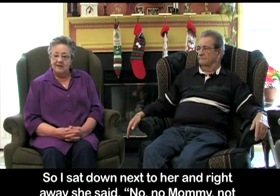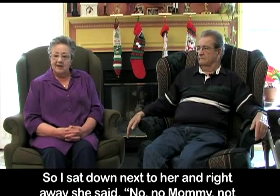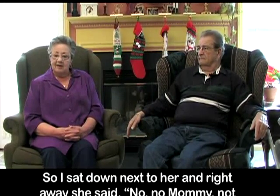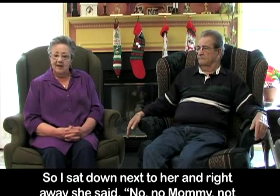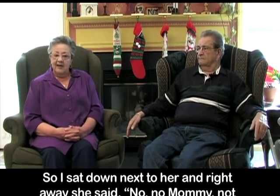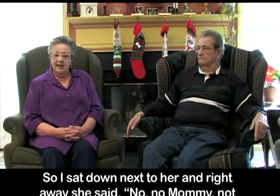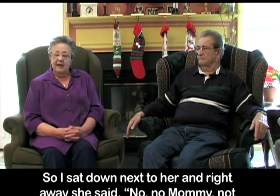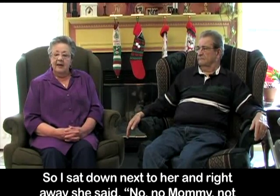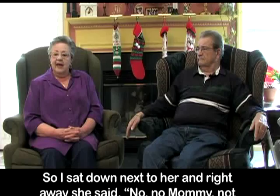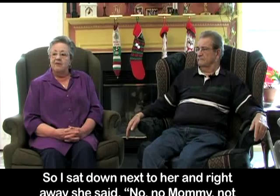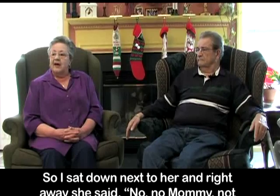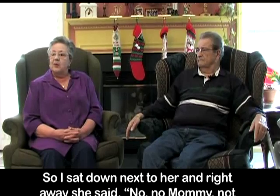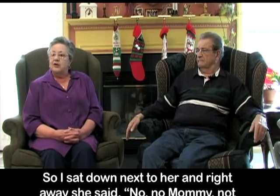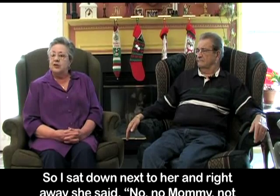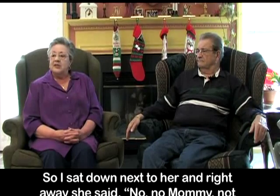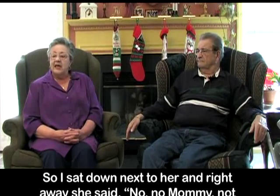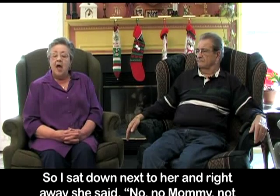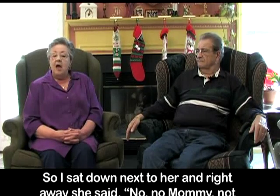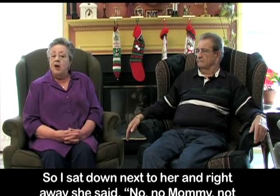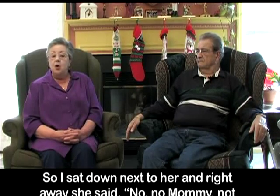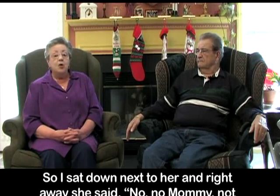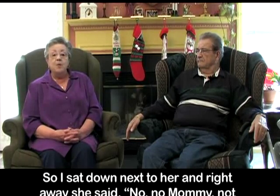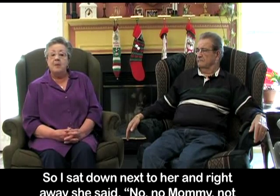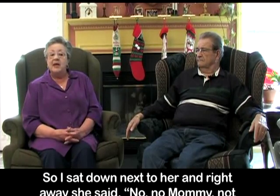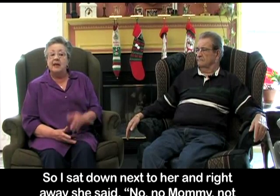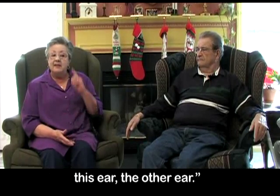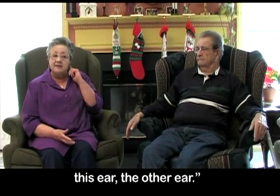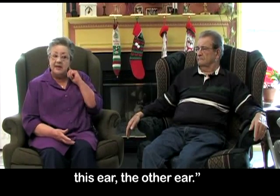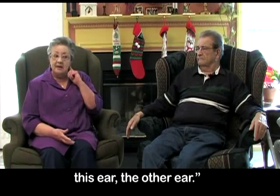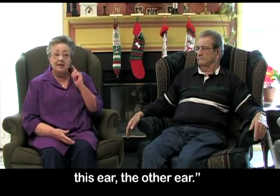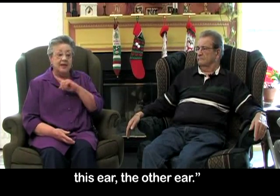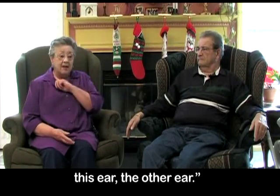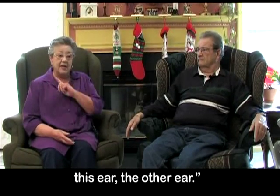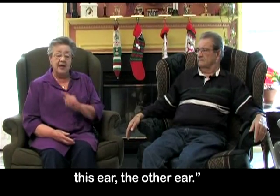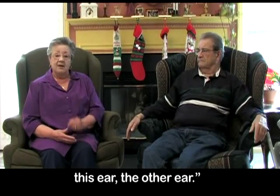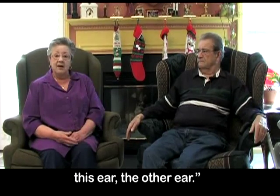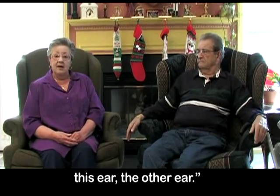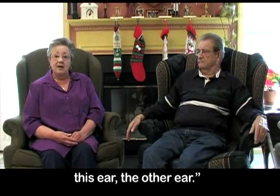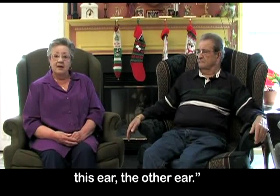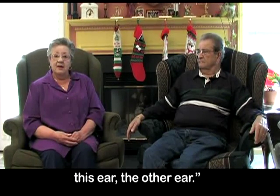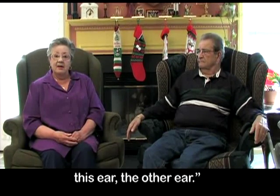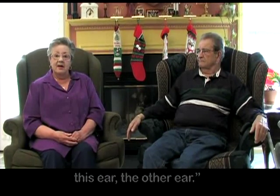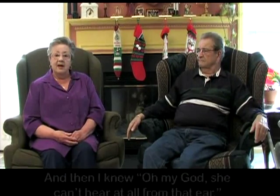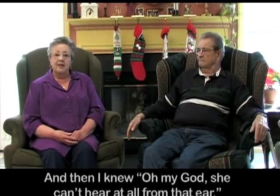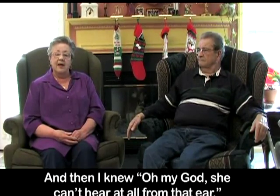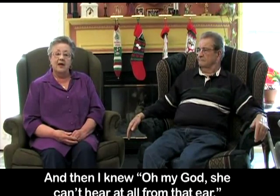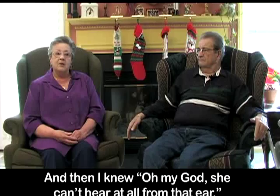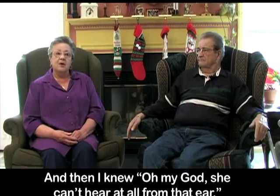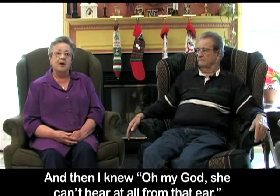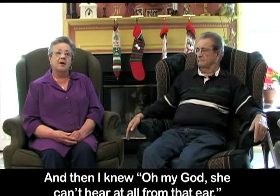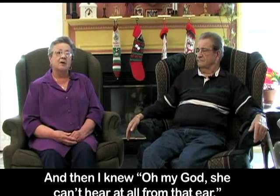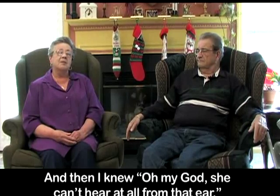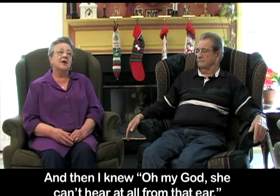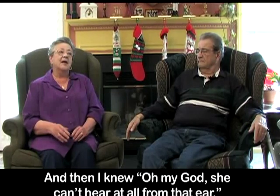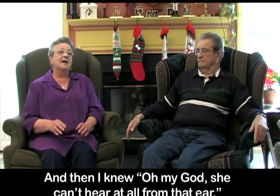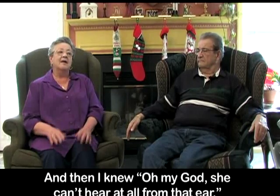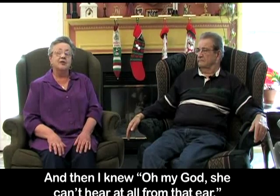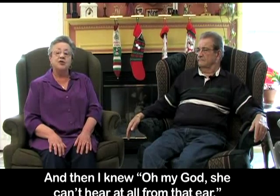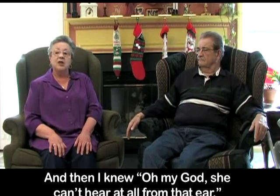her, and right away she said, "No, no, Mommy, not this ear, the other ear." And then I knew, oh my God, she can't